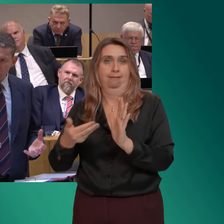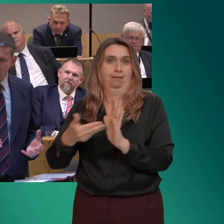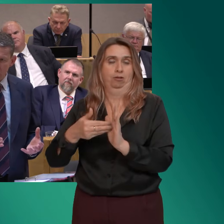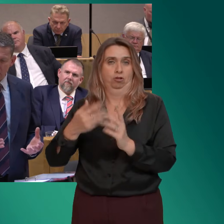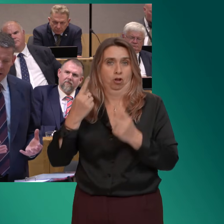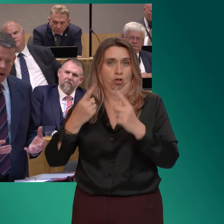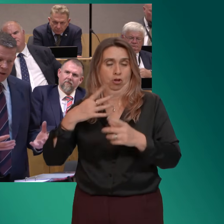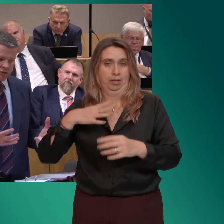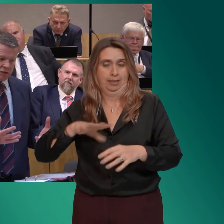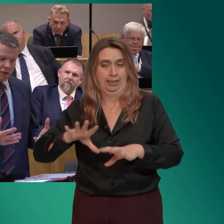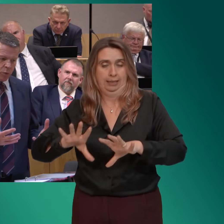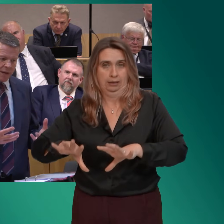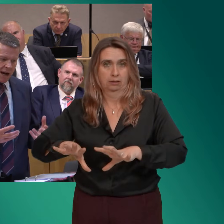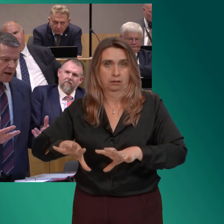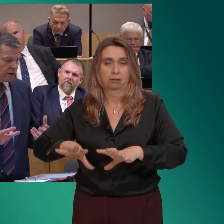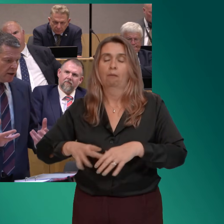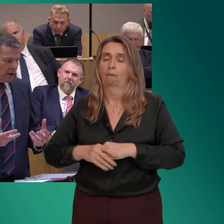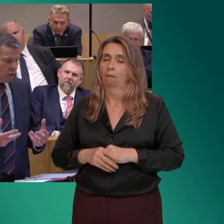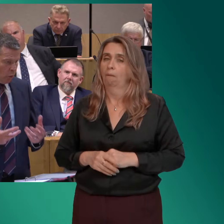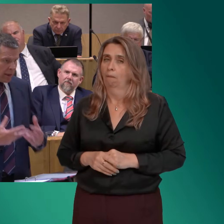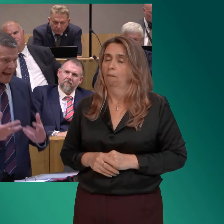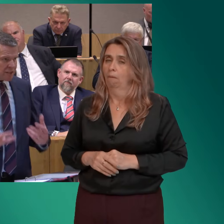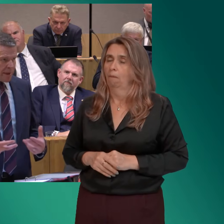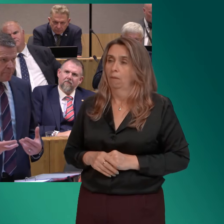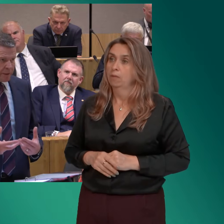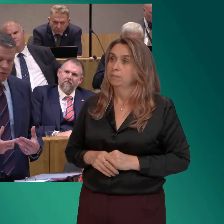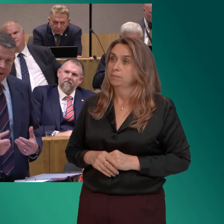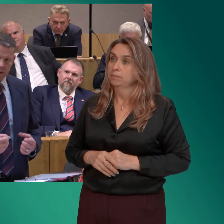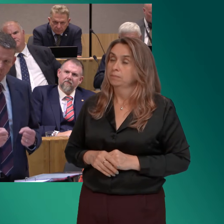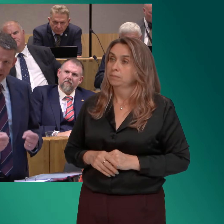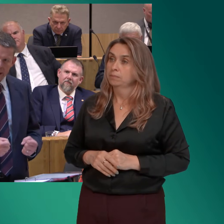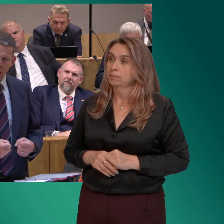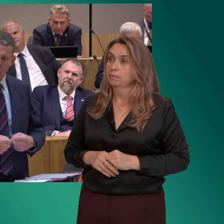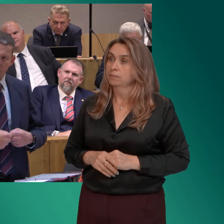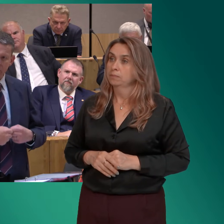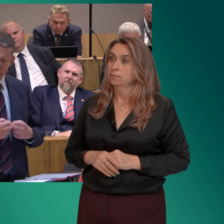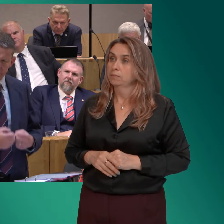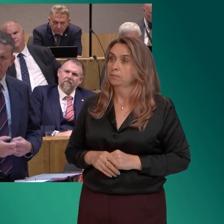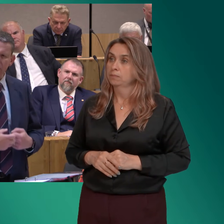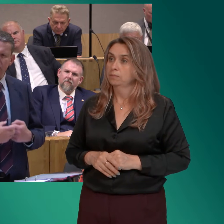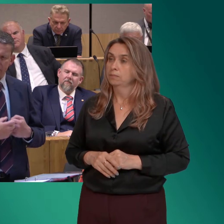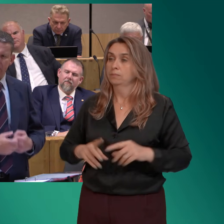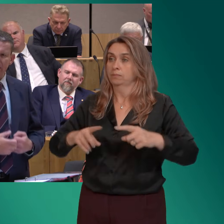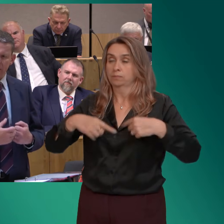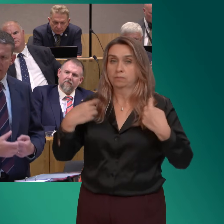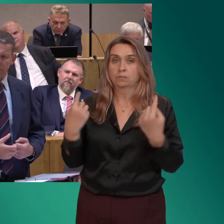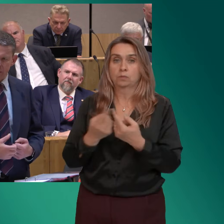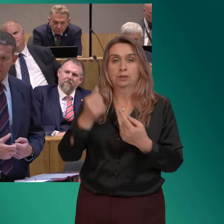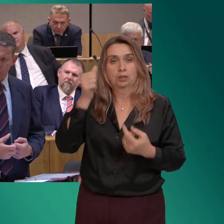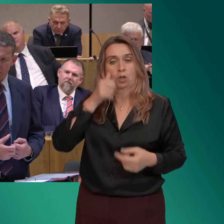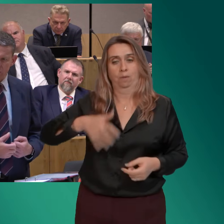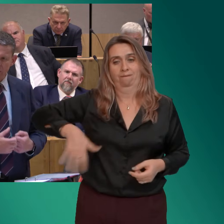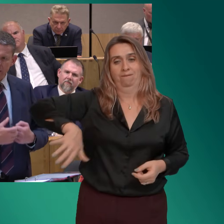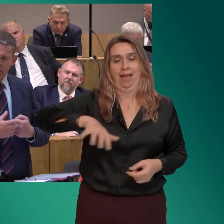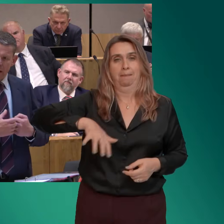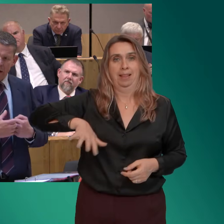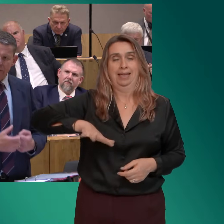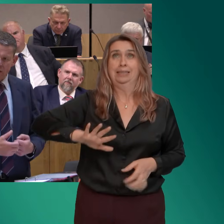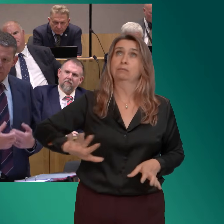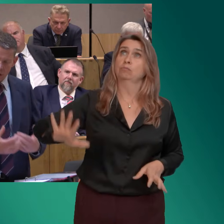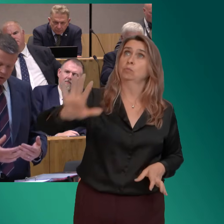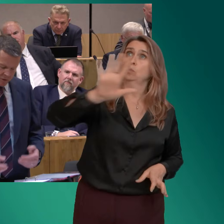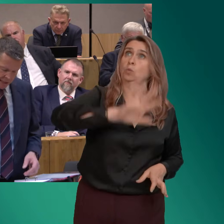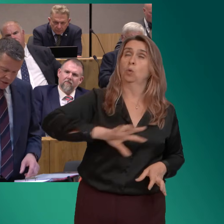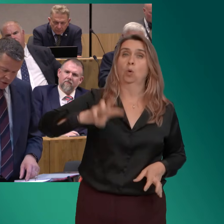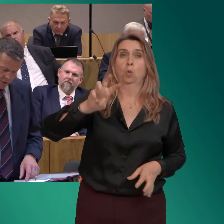issue, and we are all, as members, made aware of the difficulties that families the length and breadth of Wales are